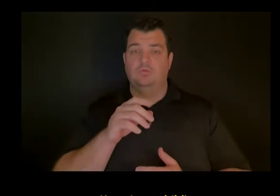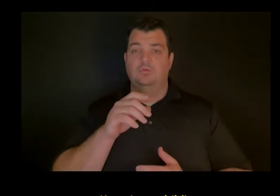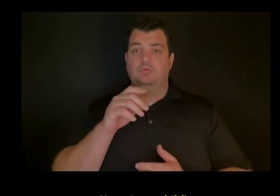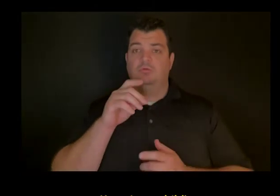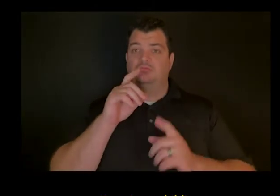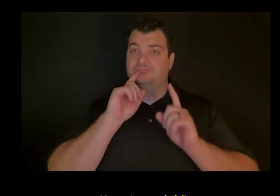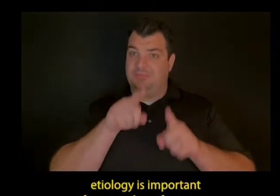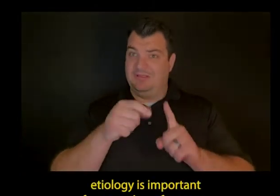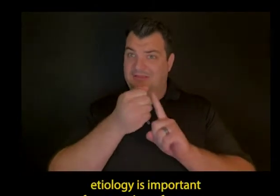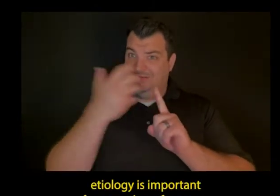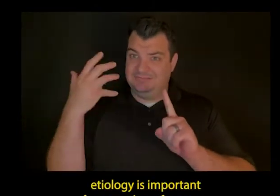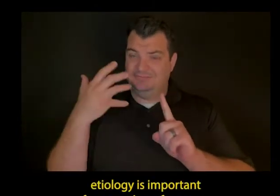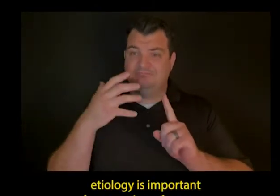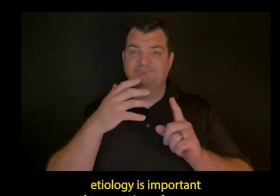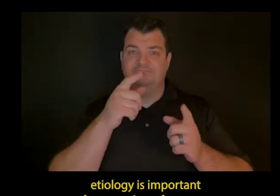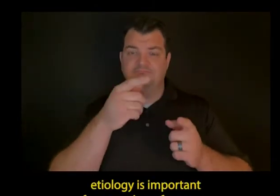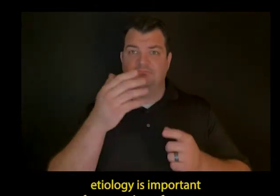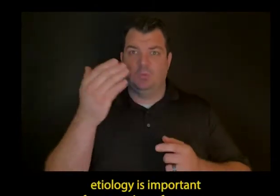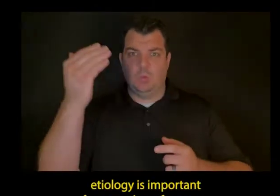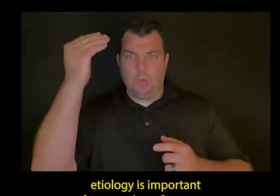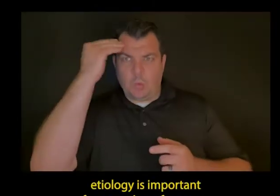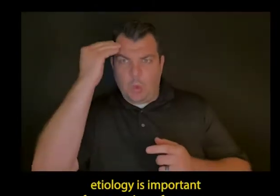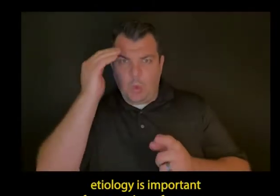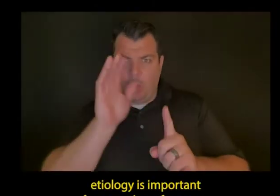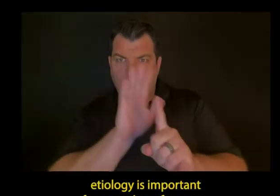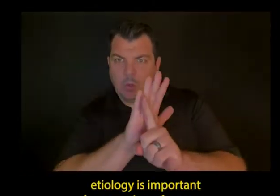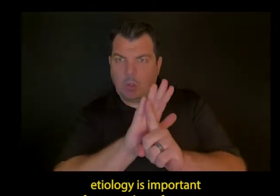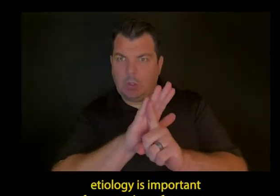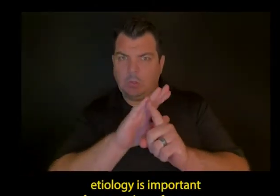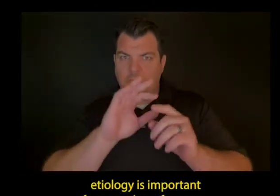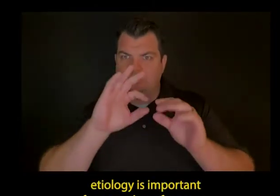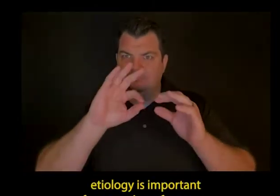Knowing a child's etiology is important for a number of reasons.